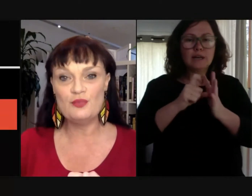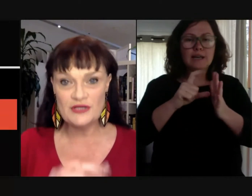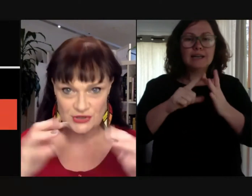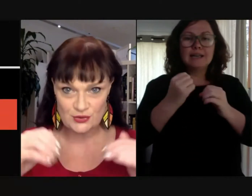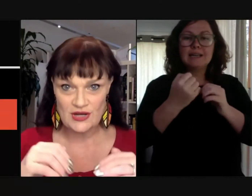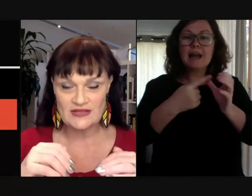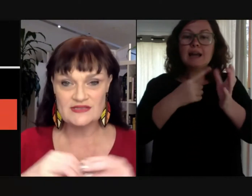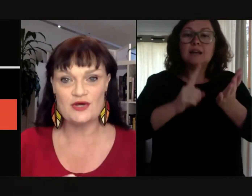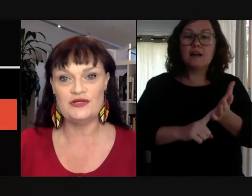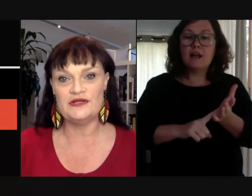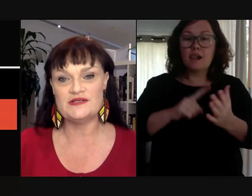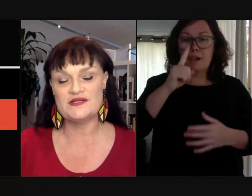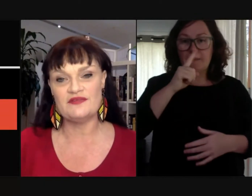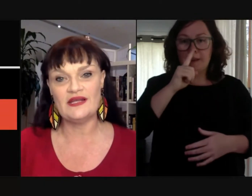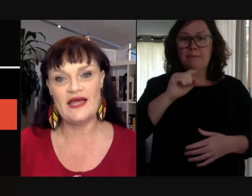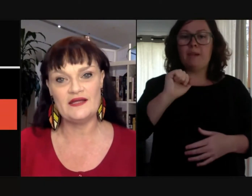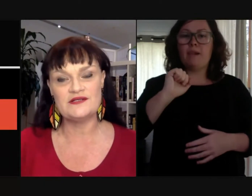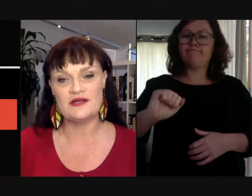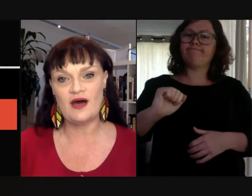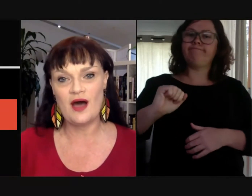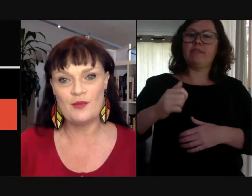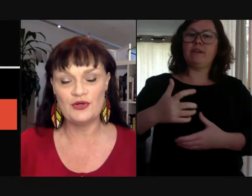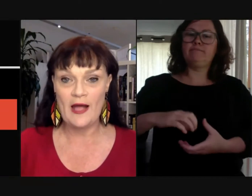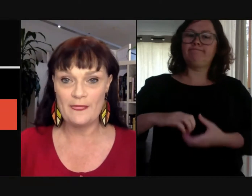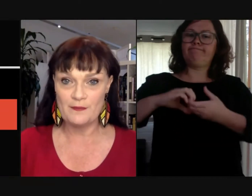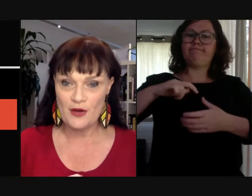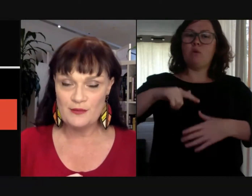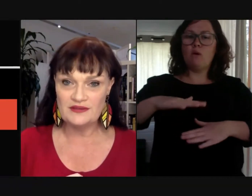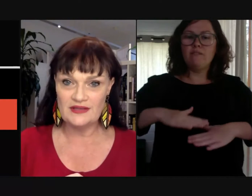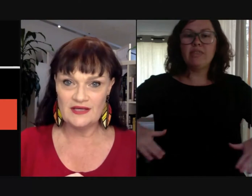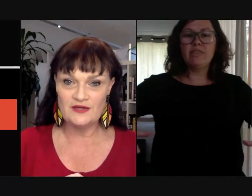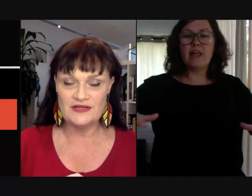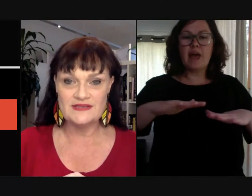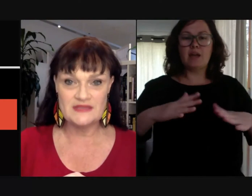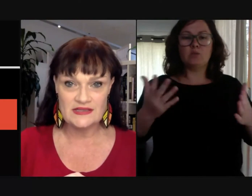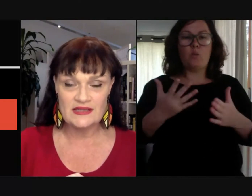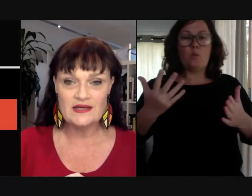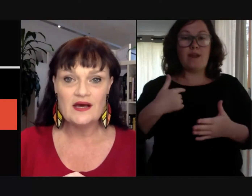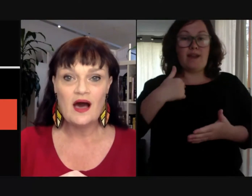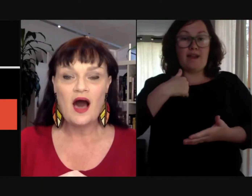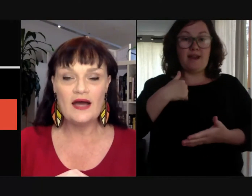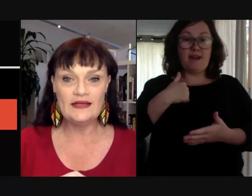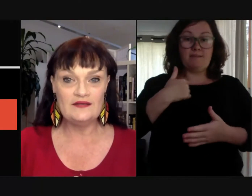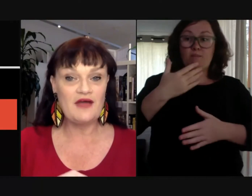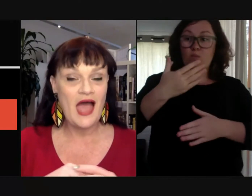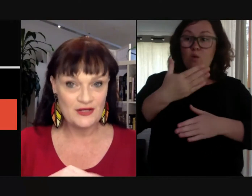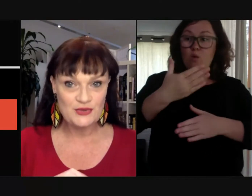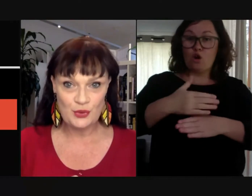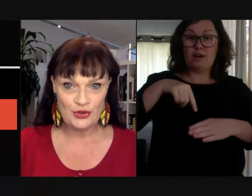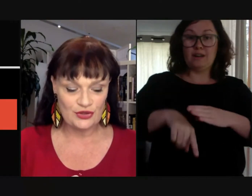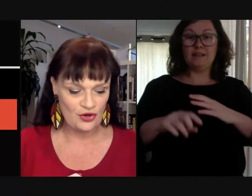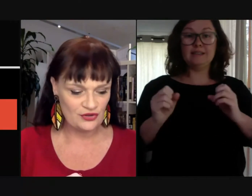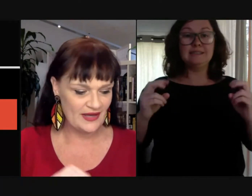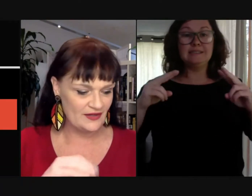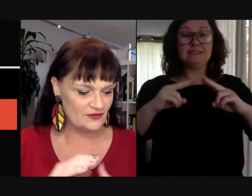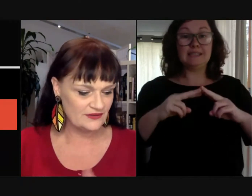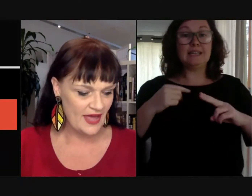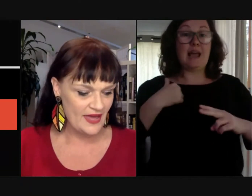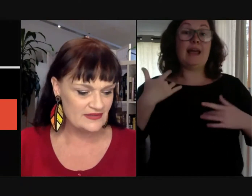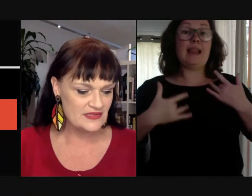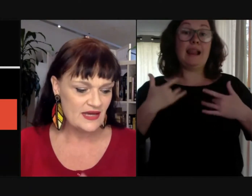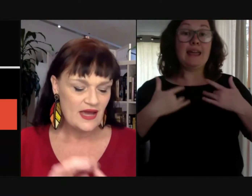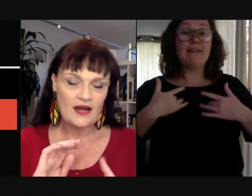the original custodians of the land that I'm on at the moment here in Sydney. I live and work on